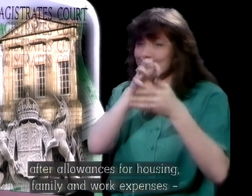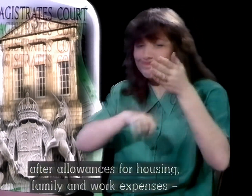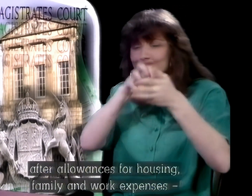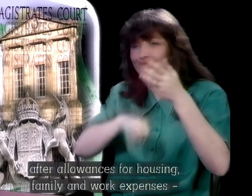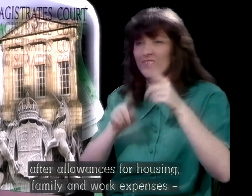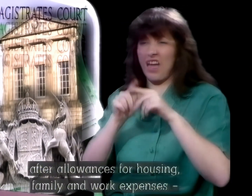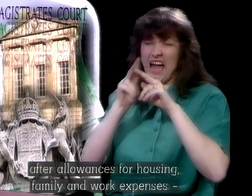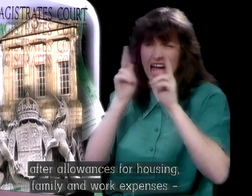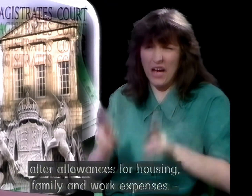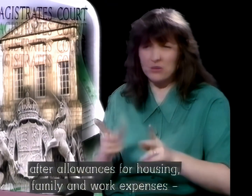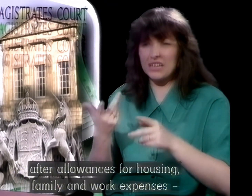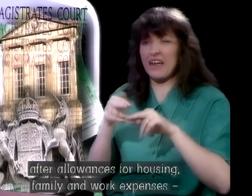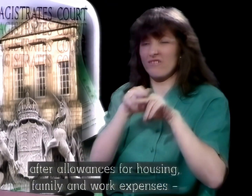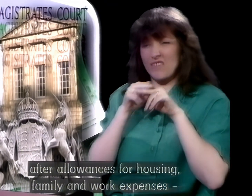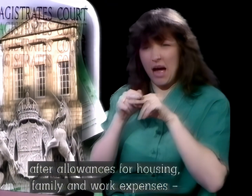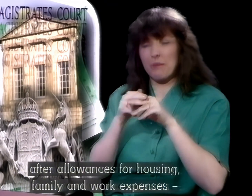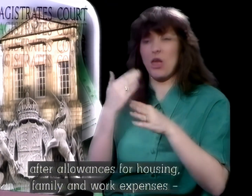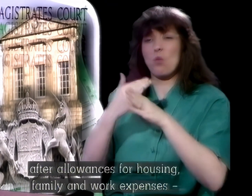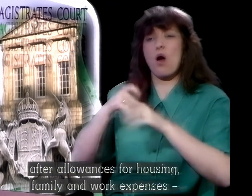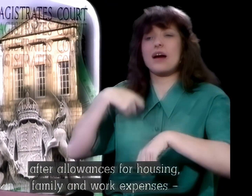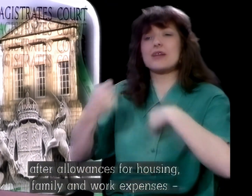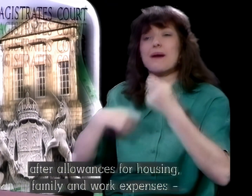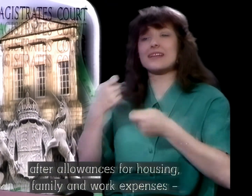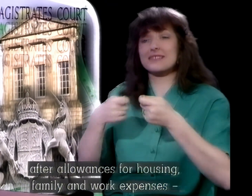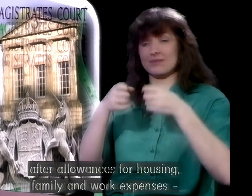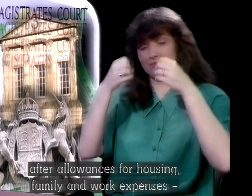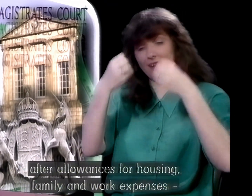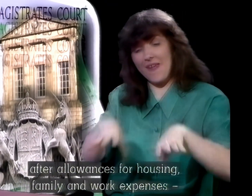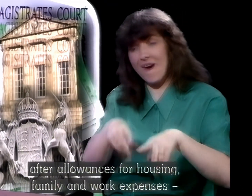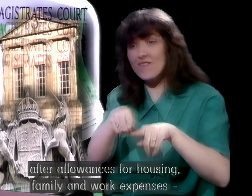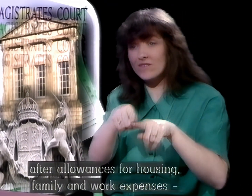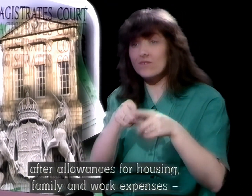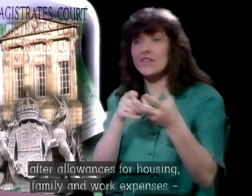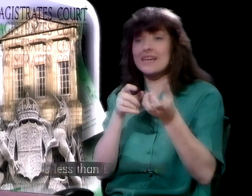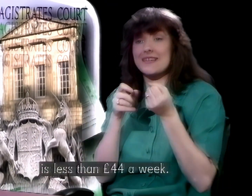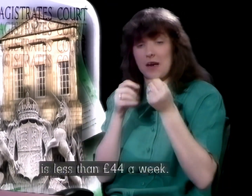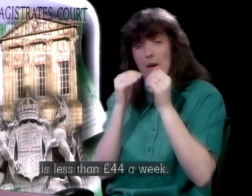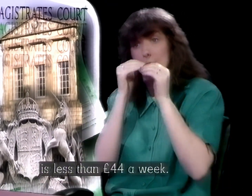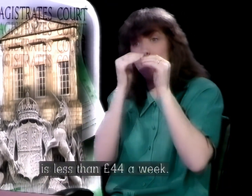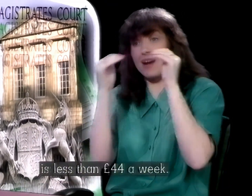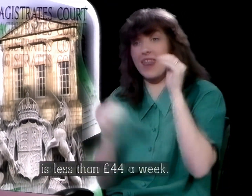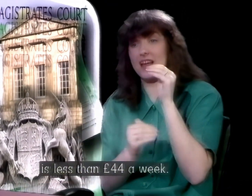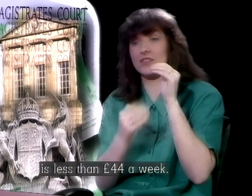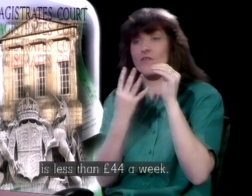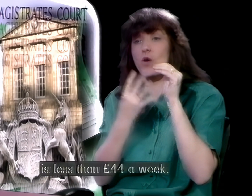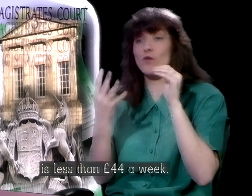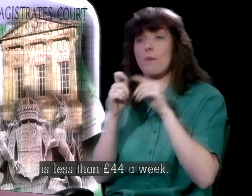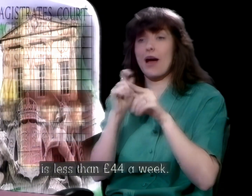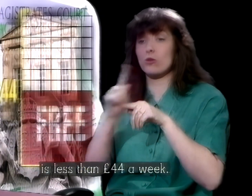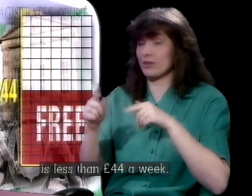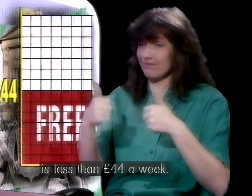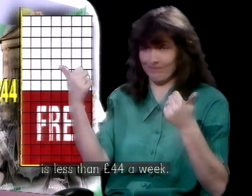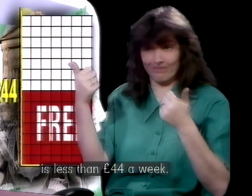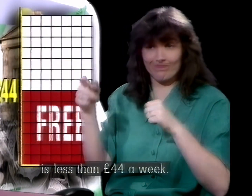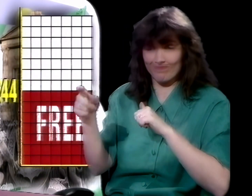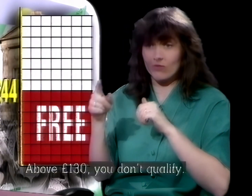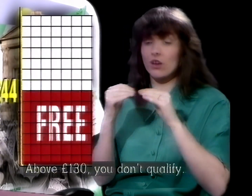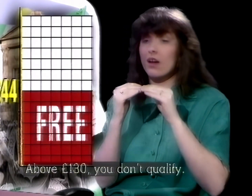income, after allowances for housing, family and work expenses, is less than £44 a